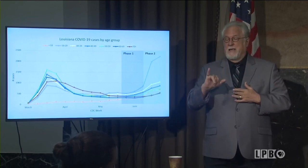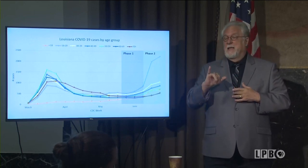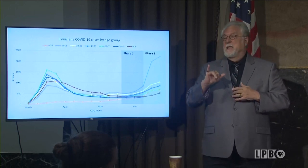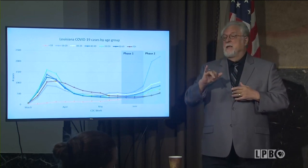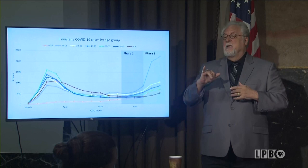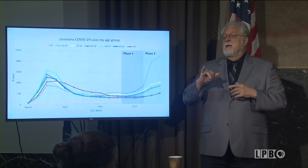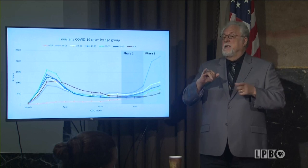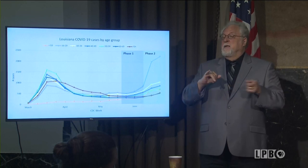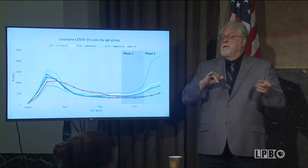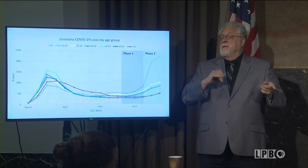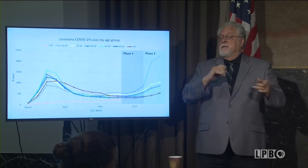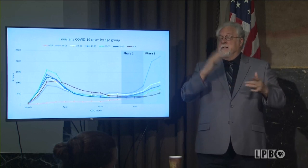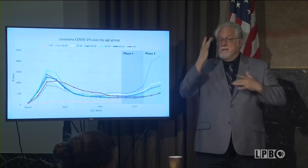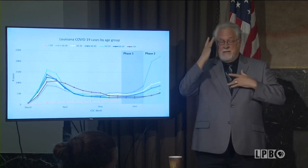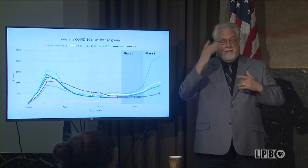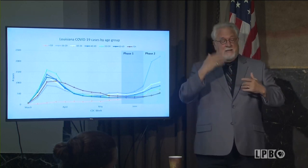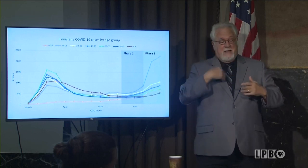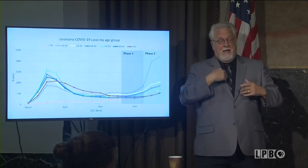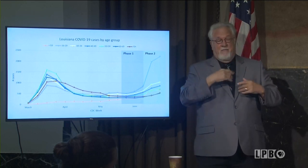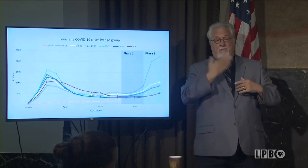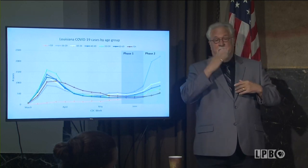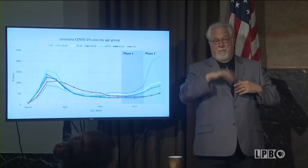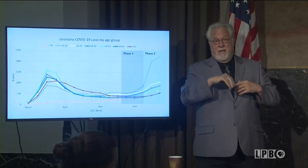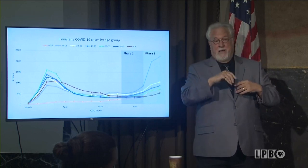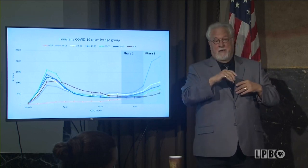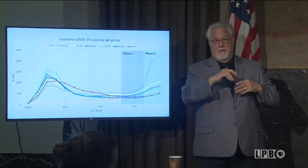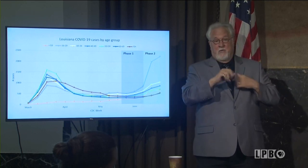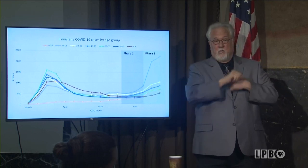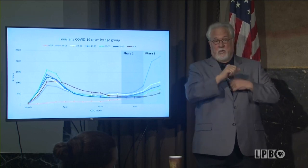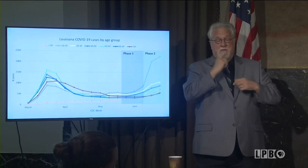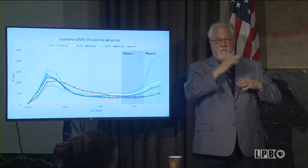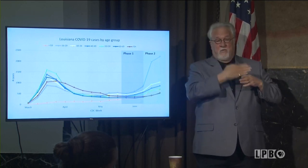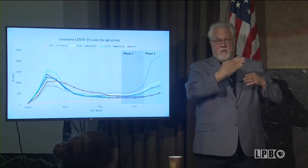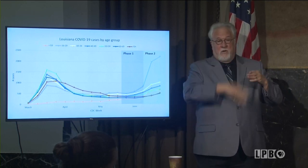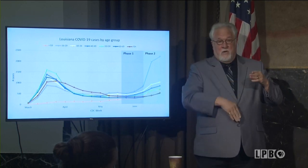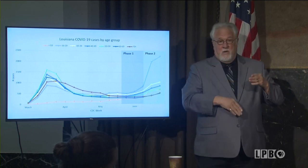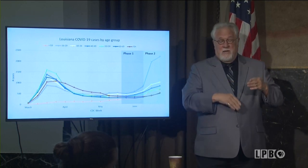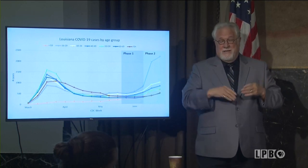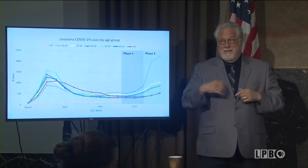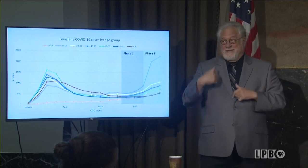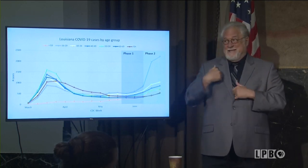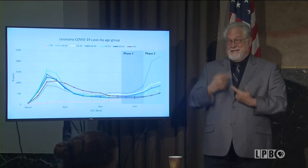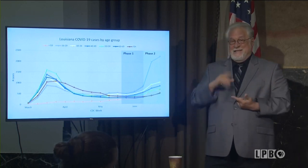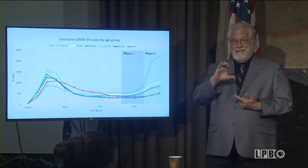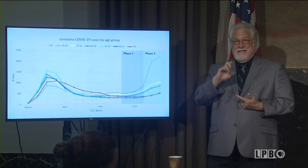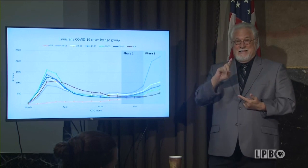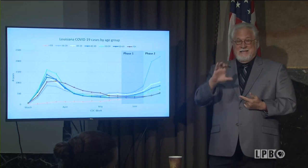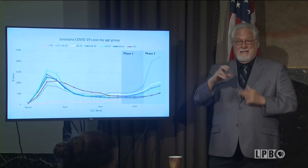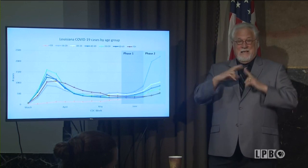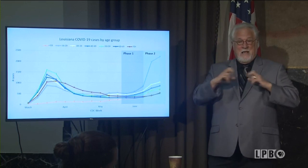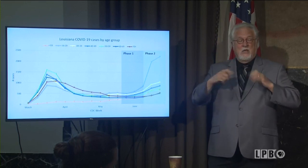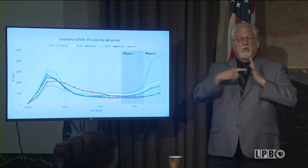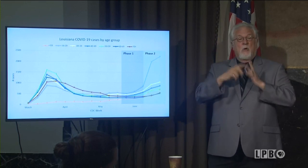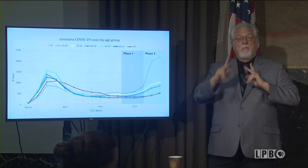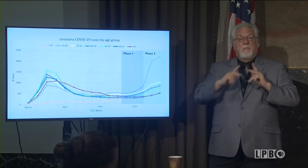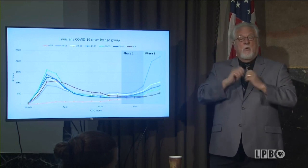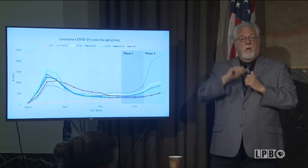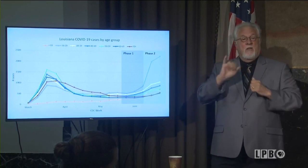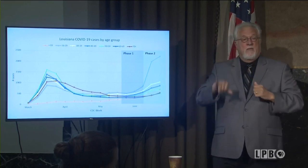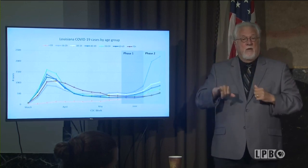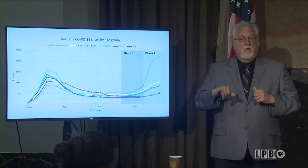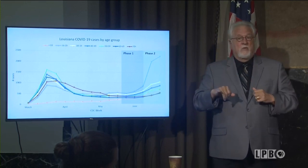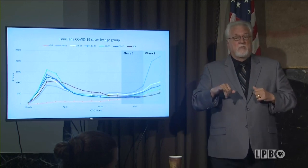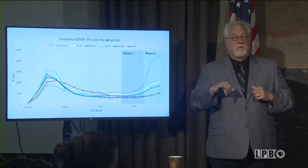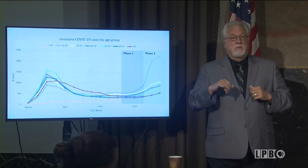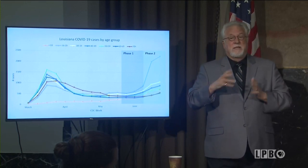serious outcomes from COVID-19. The latest CDC analysis shows that people with these conditions are